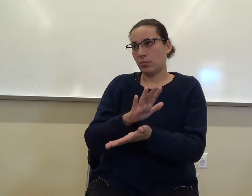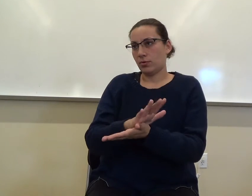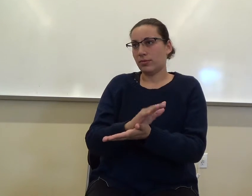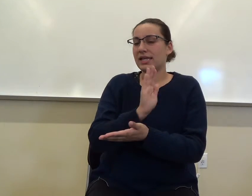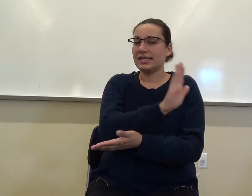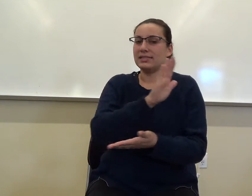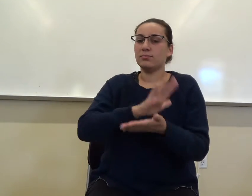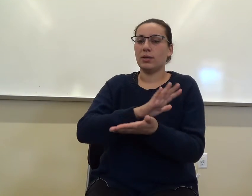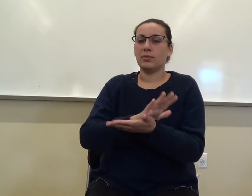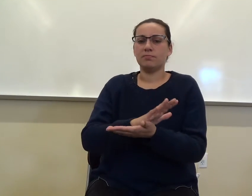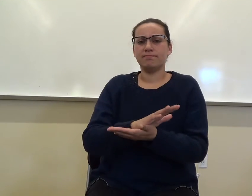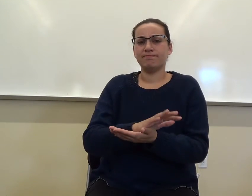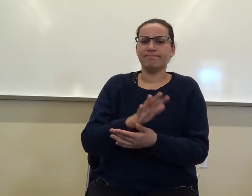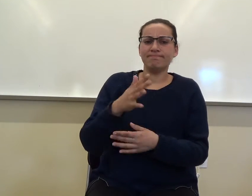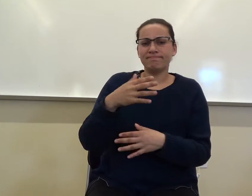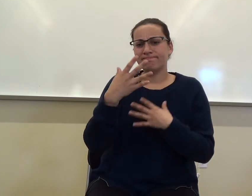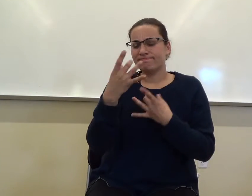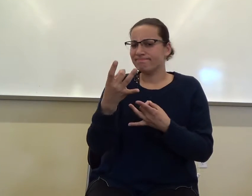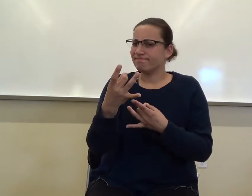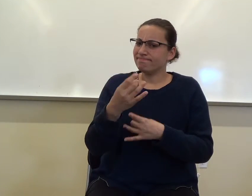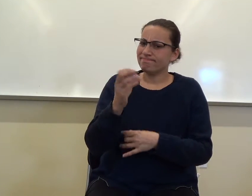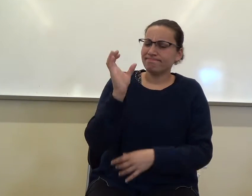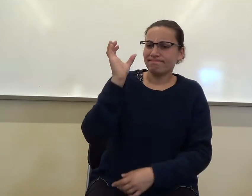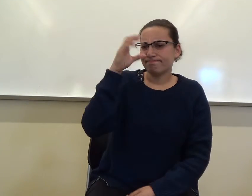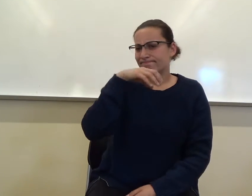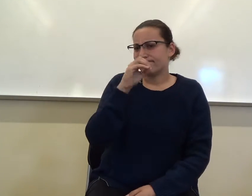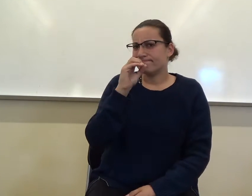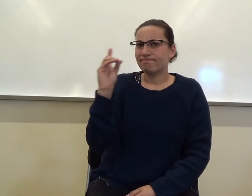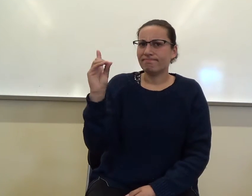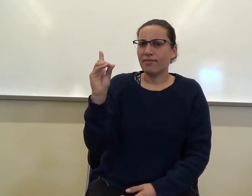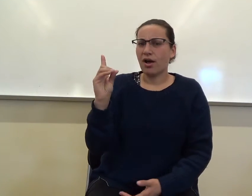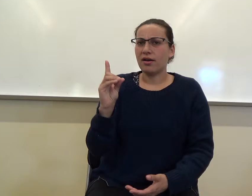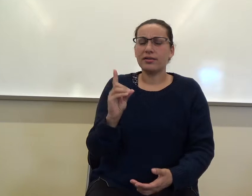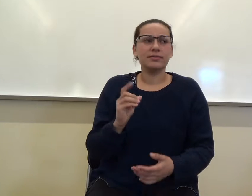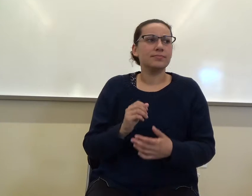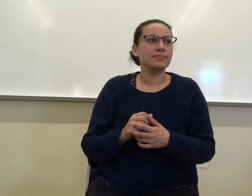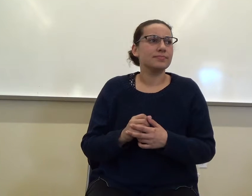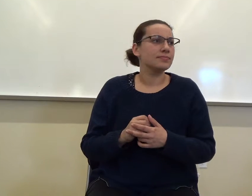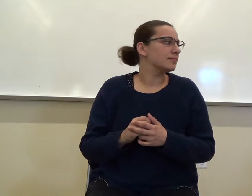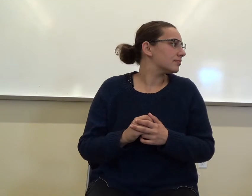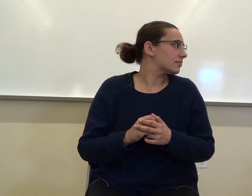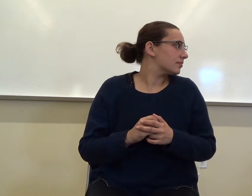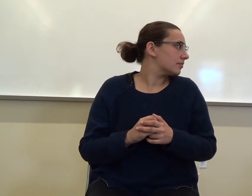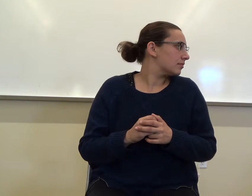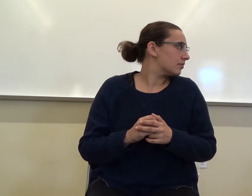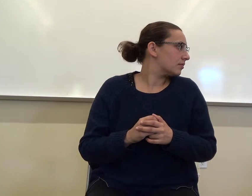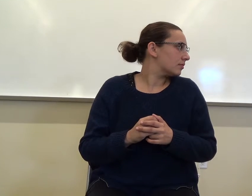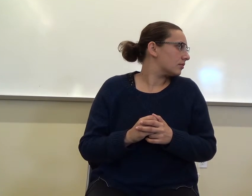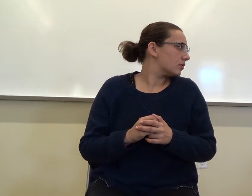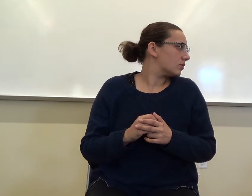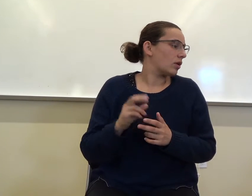it was kind of odd. He said, where is he? Nick. Okay.